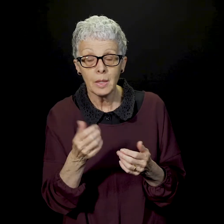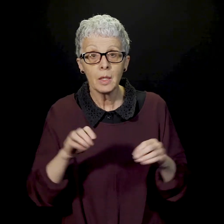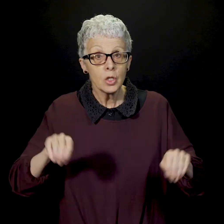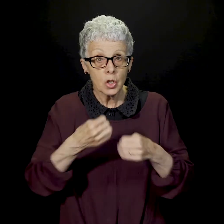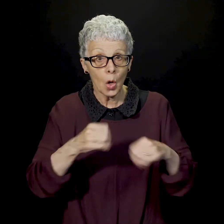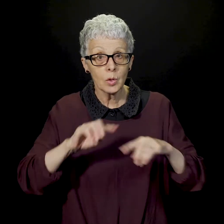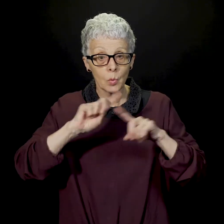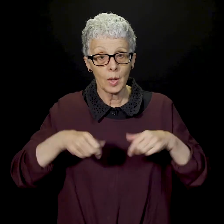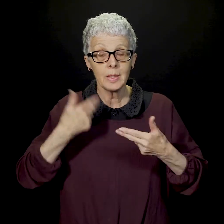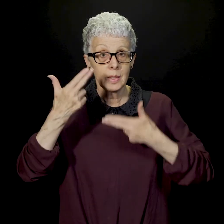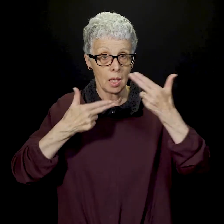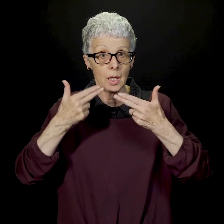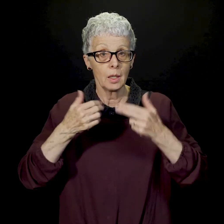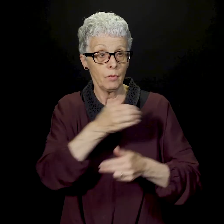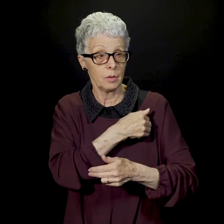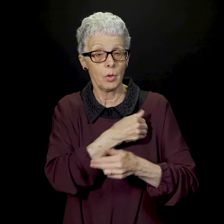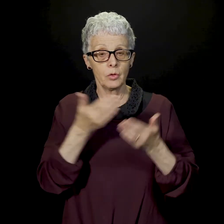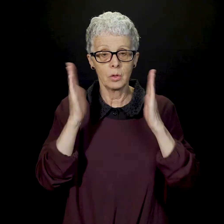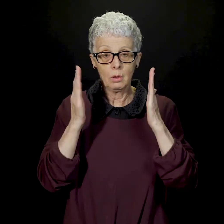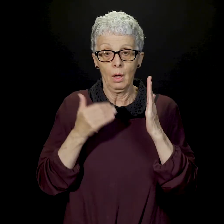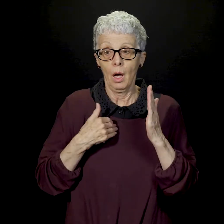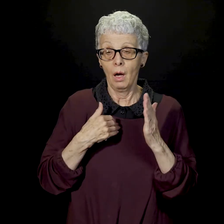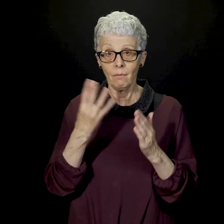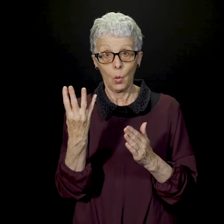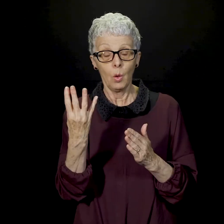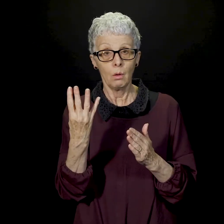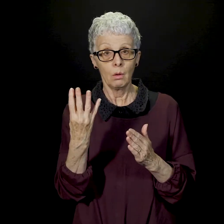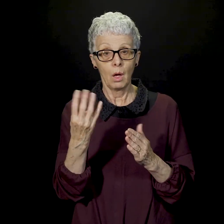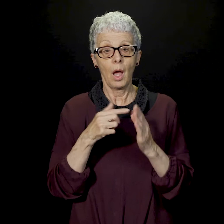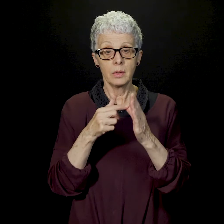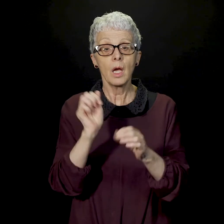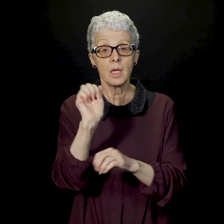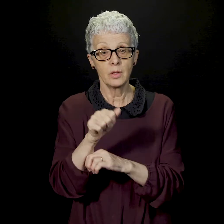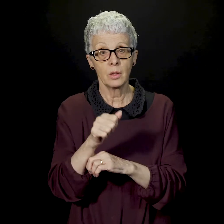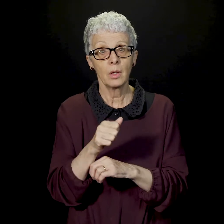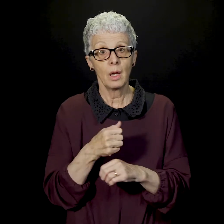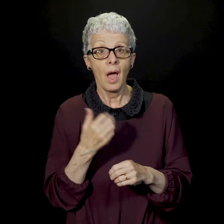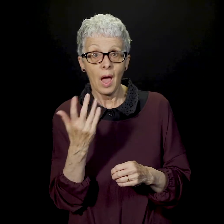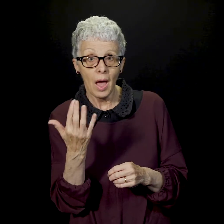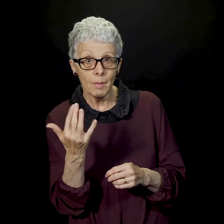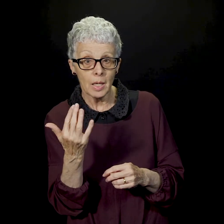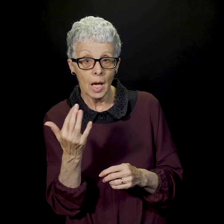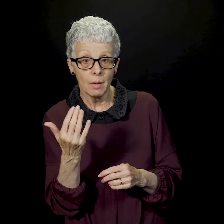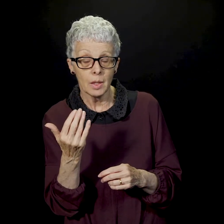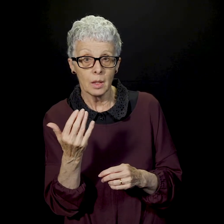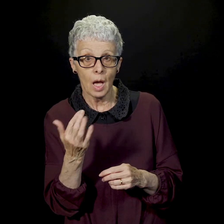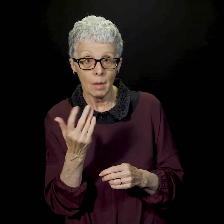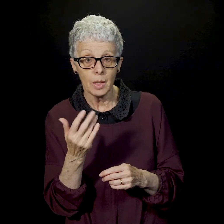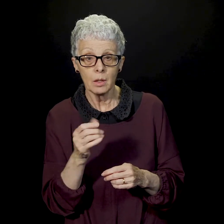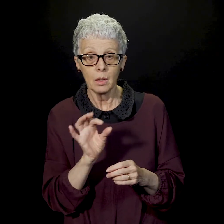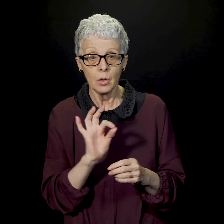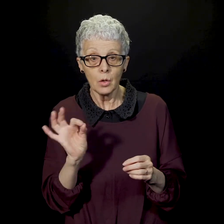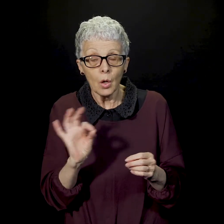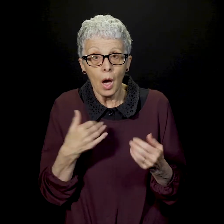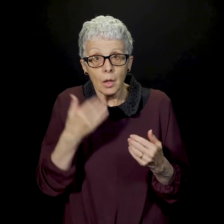how many songs did we sing today at church? I'm like, four. And they're like, yeah, Jono, do you know how many, like, do you know how many that was? And they're like,